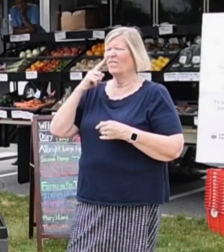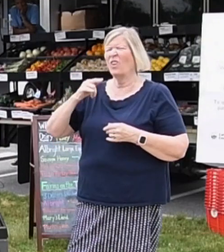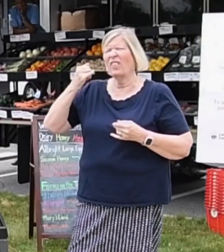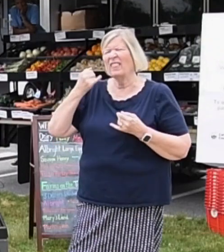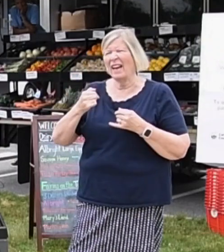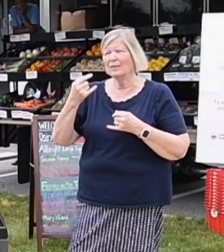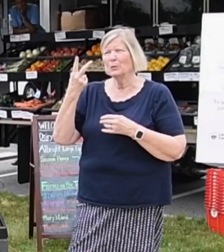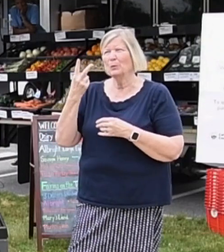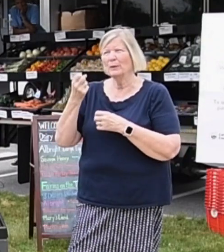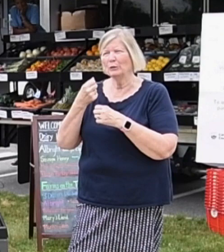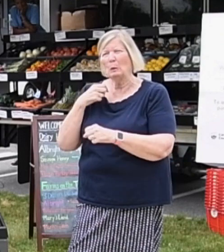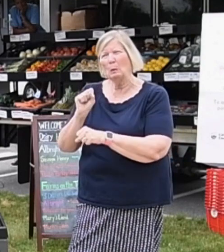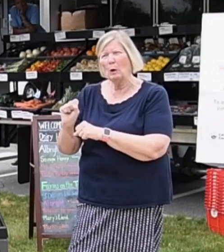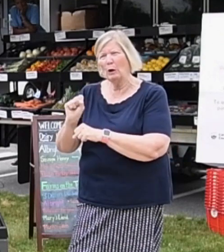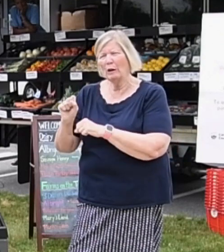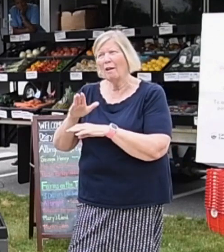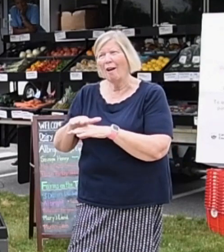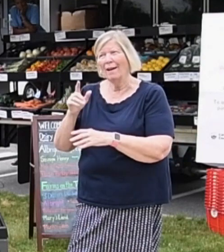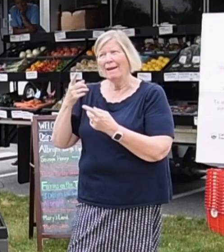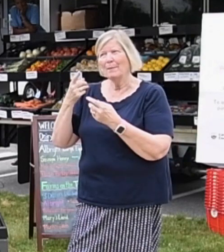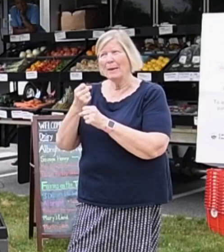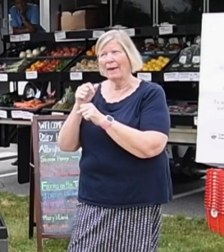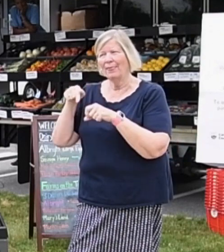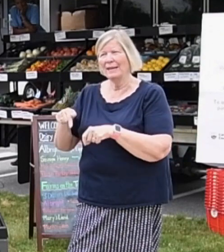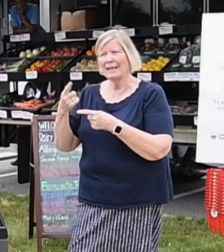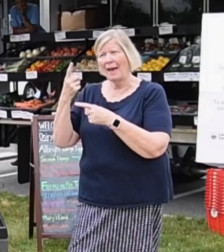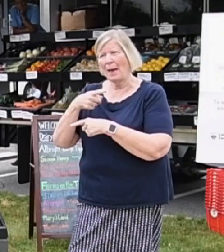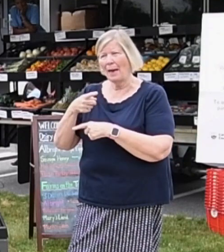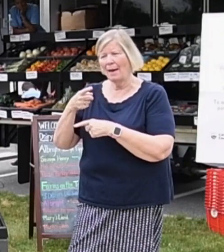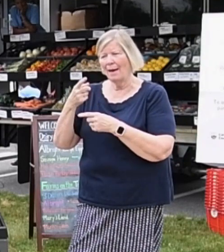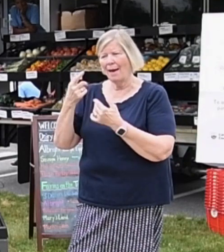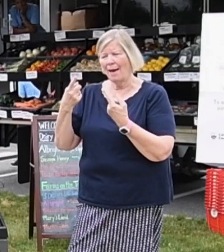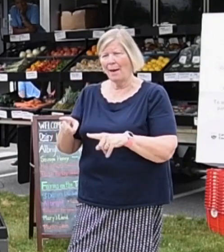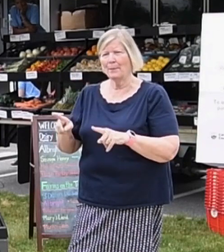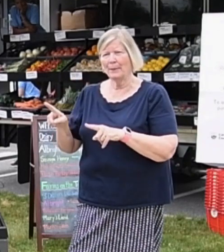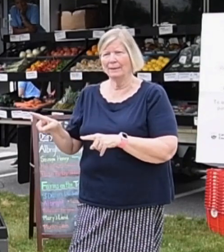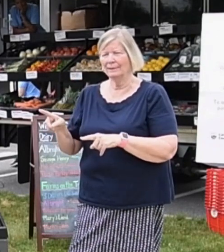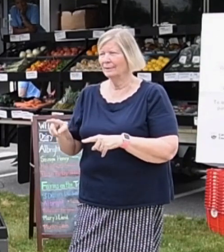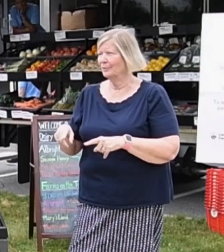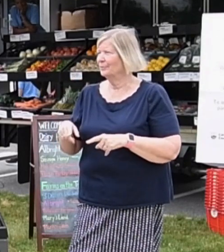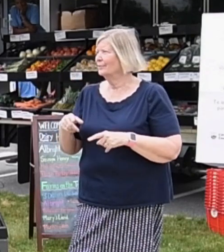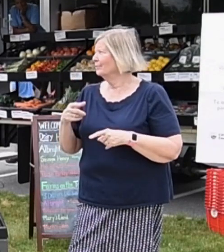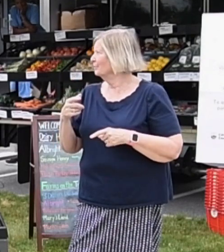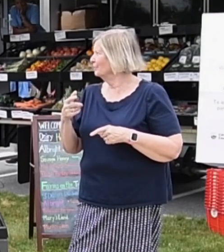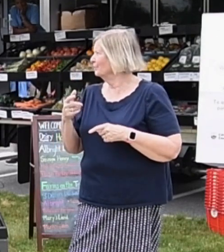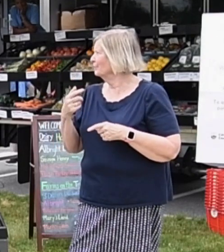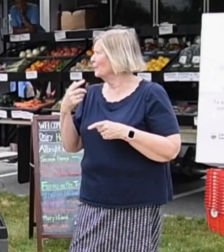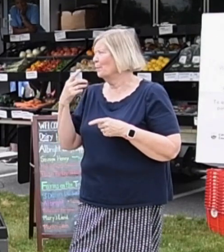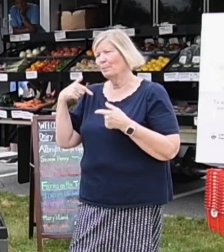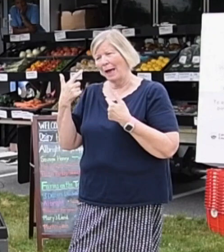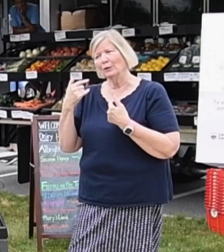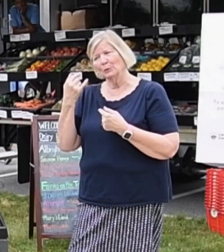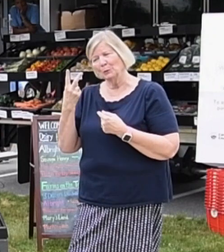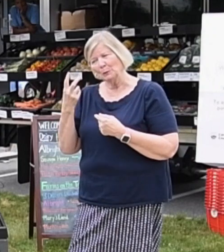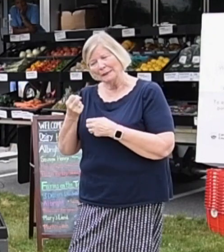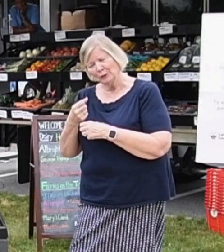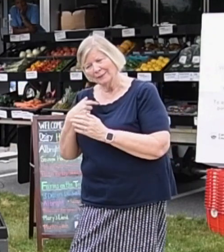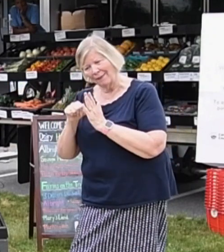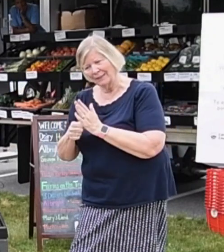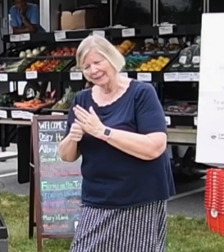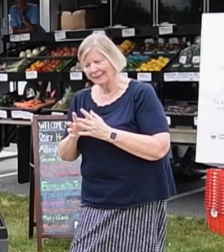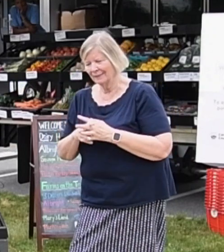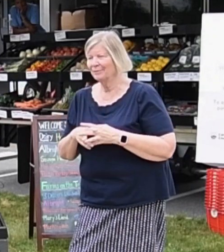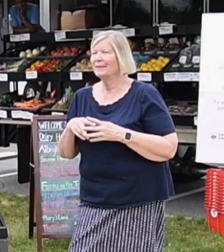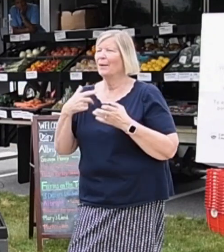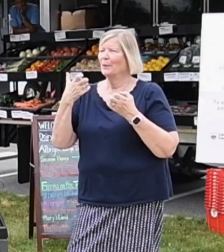past 2 years. Okay, past 2 years. We don't even carry children that long, but past 2 years. So